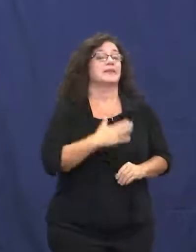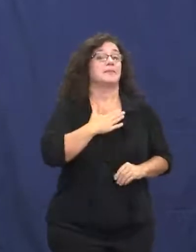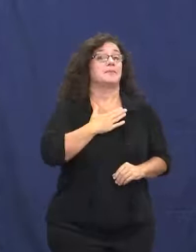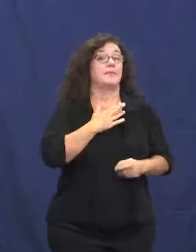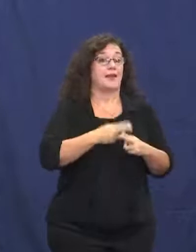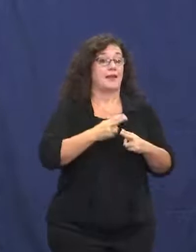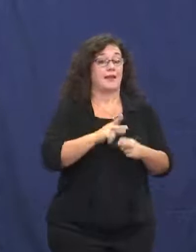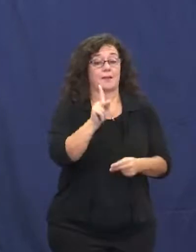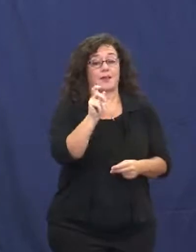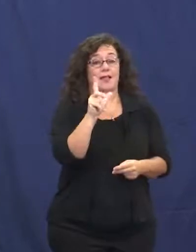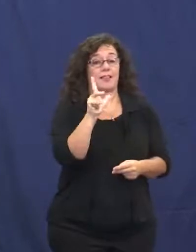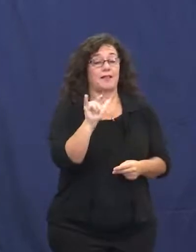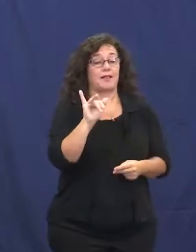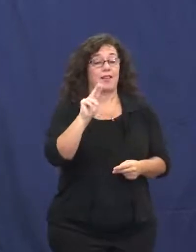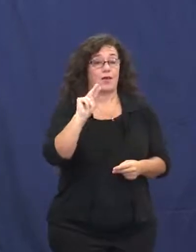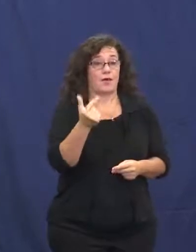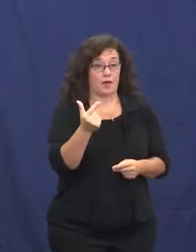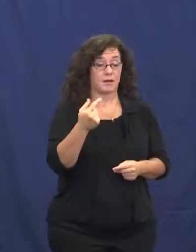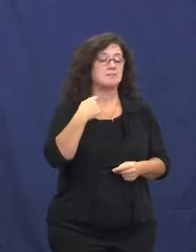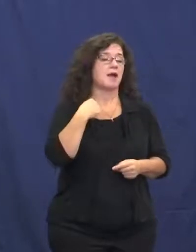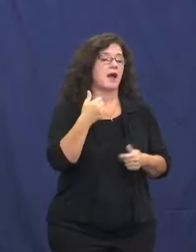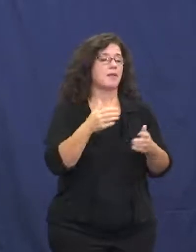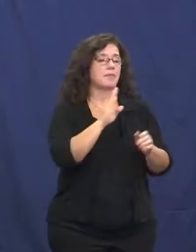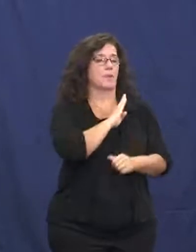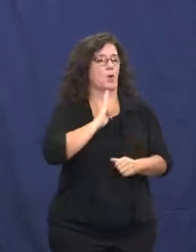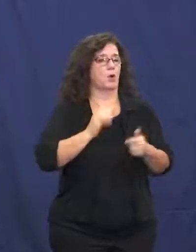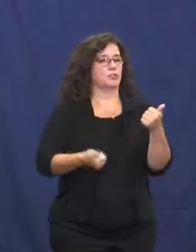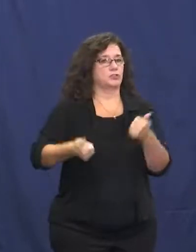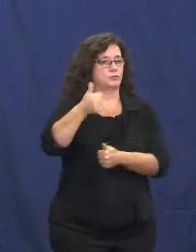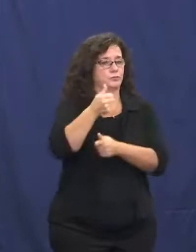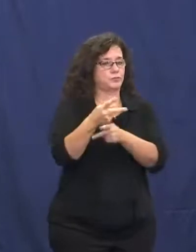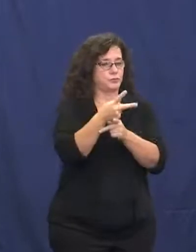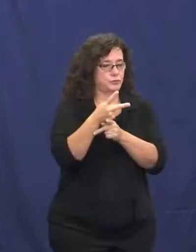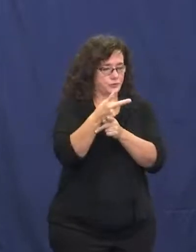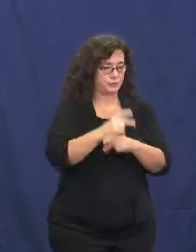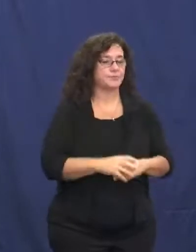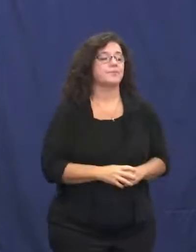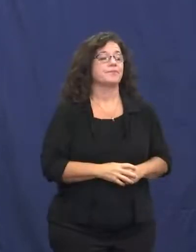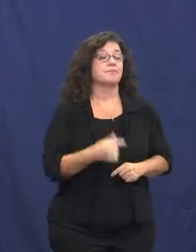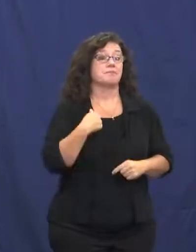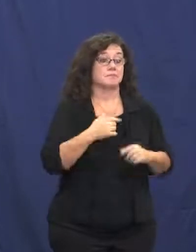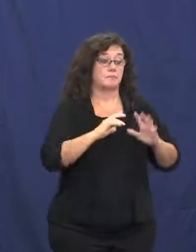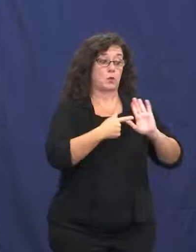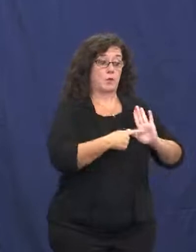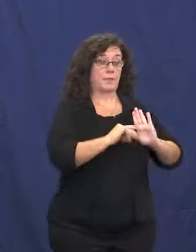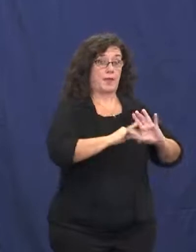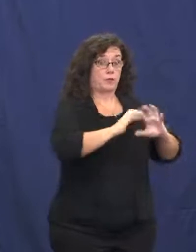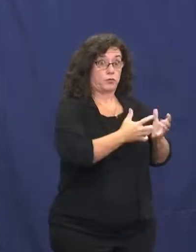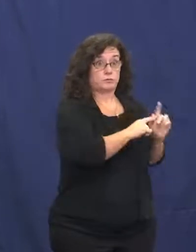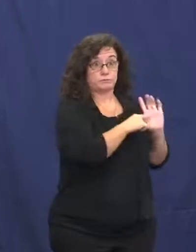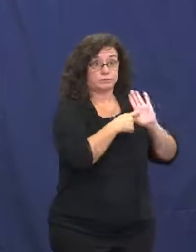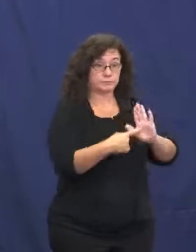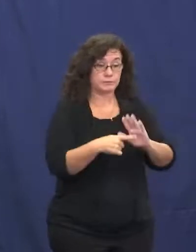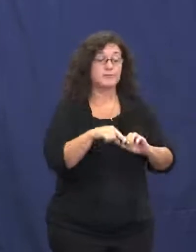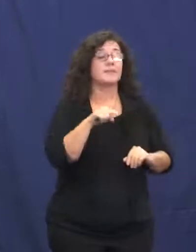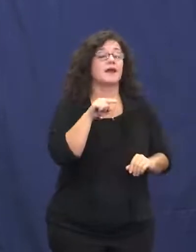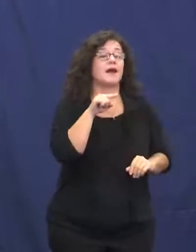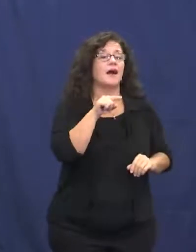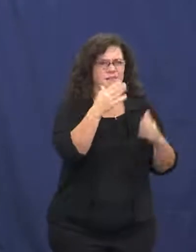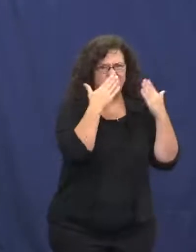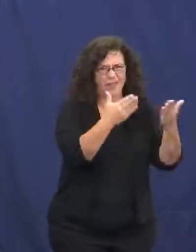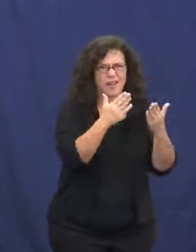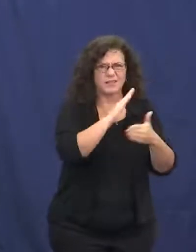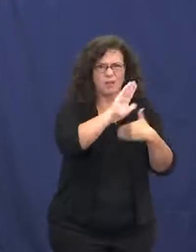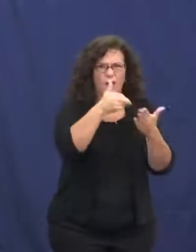Ventura County Supervisor Board Chair. And on behalf of the Board of Supervisors here in Ventura County, we want to say thank you to all of you